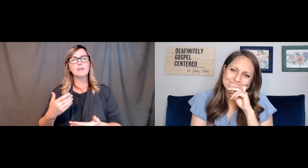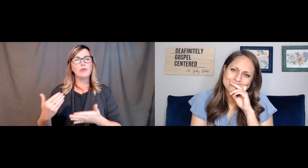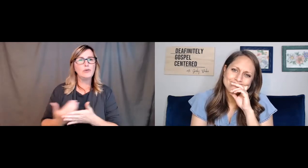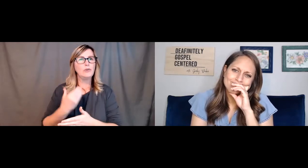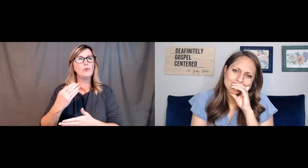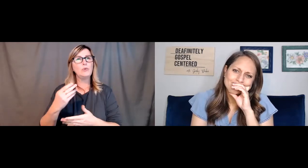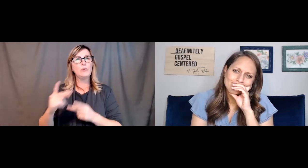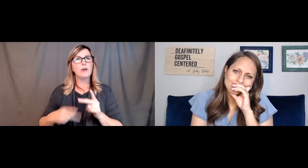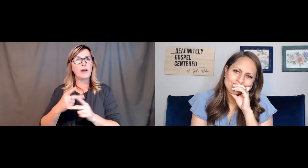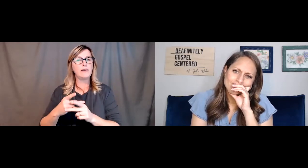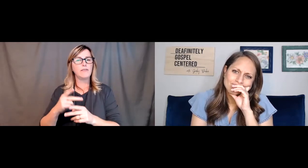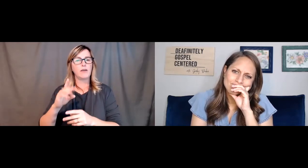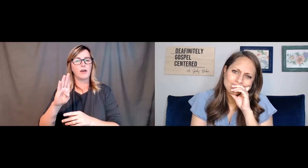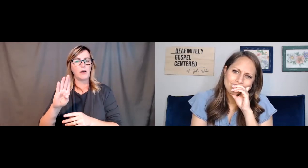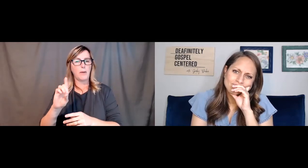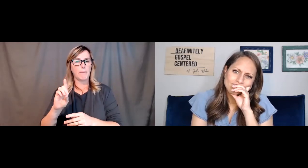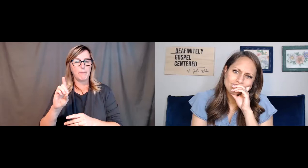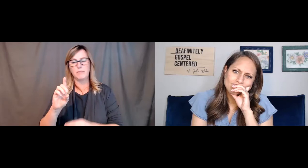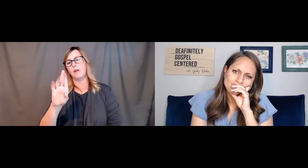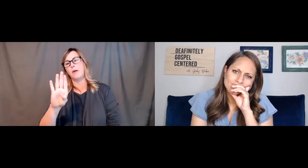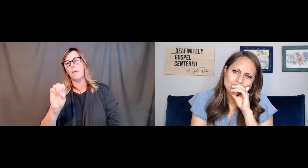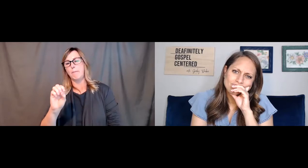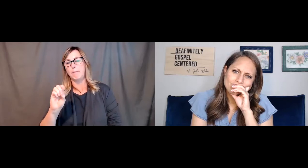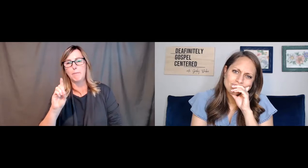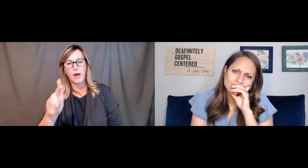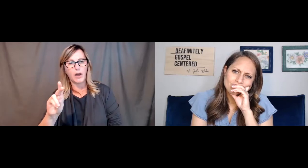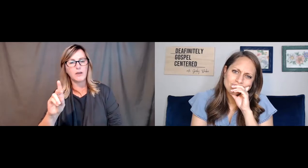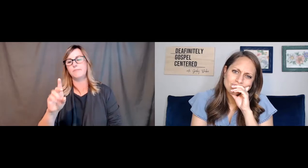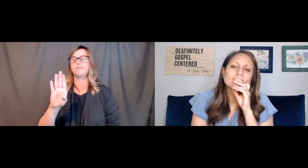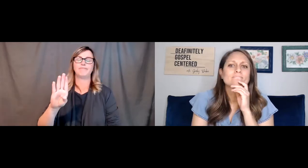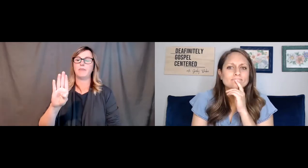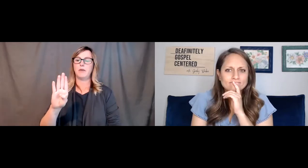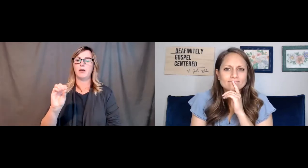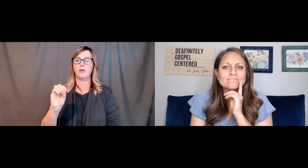And so as I leaned into that and leaned into our relationship,